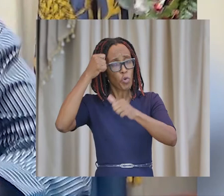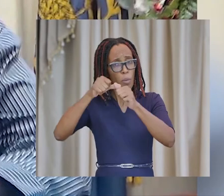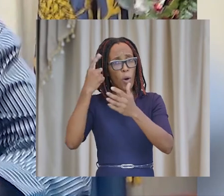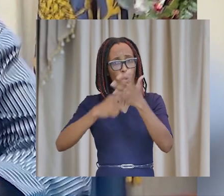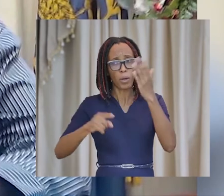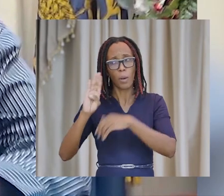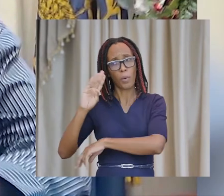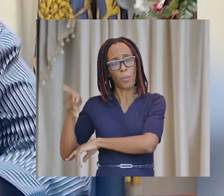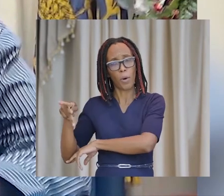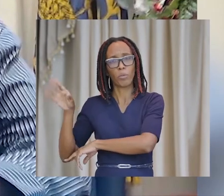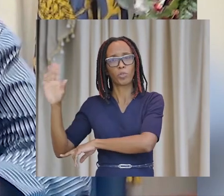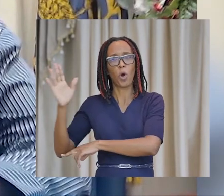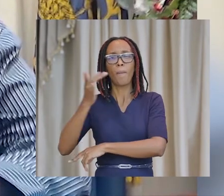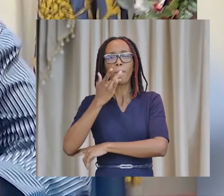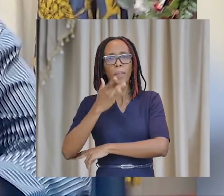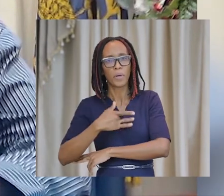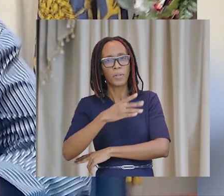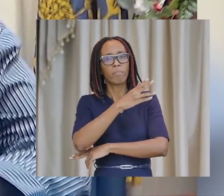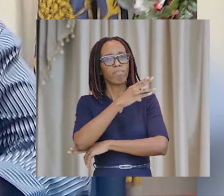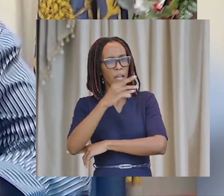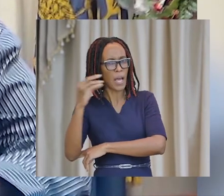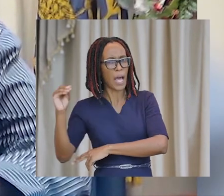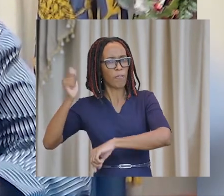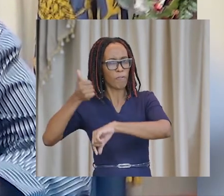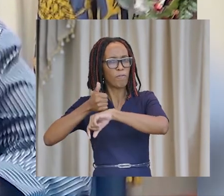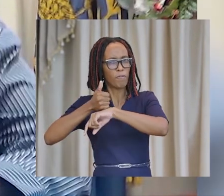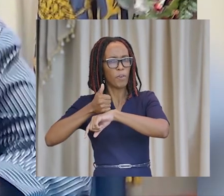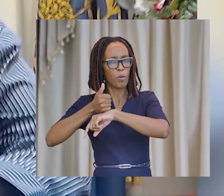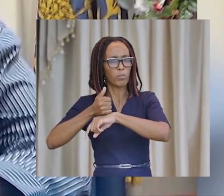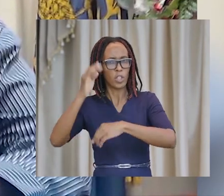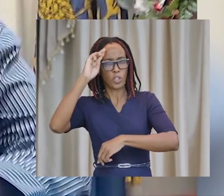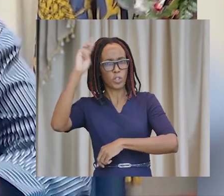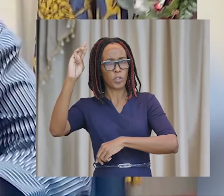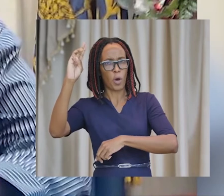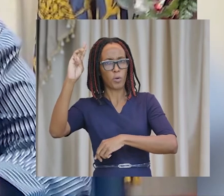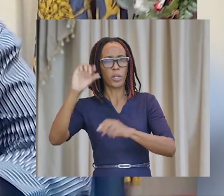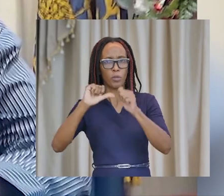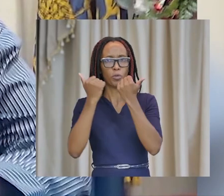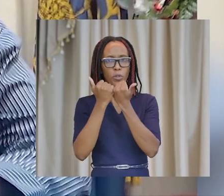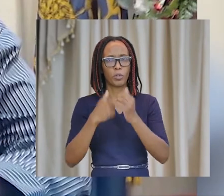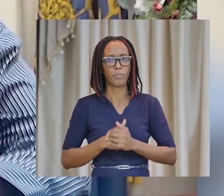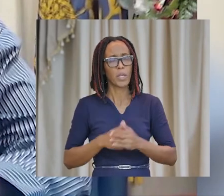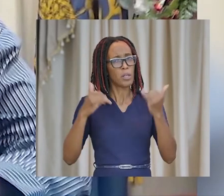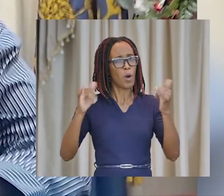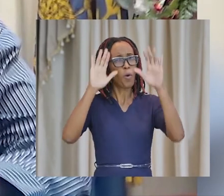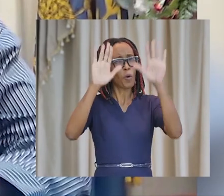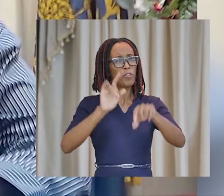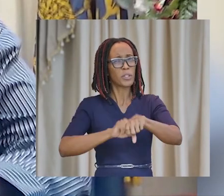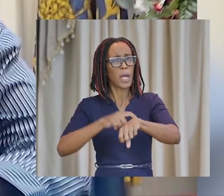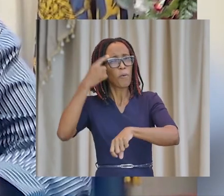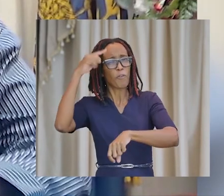of Lord Baden-Powell, the founder of the Scout movement. It is a golden opportunity to reflect on the many